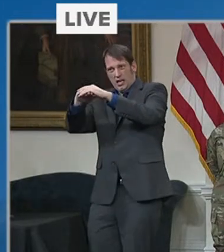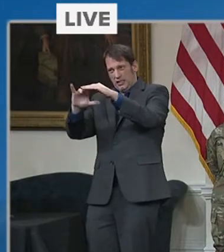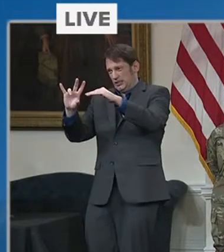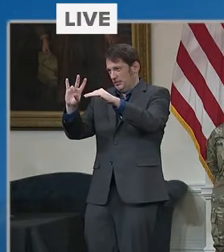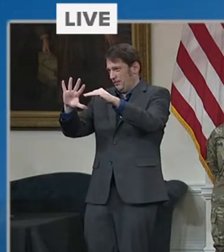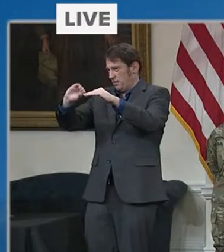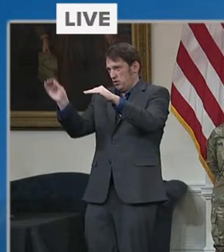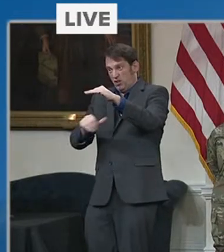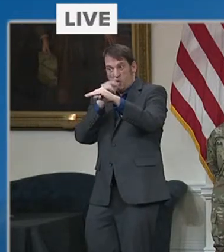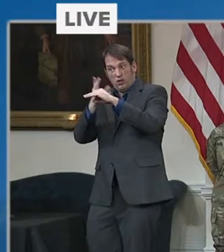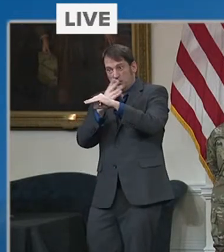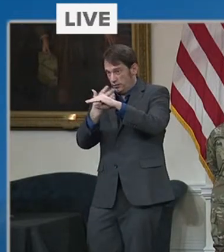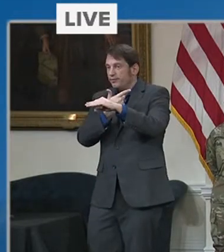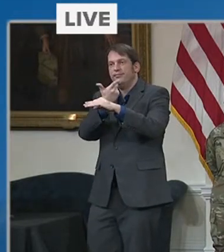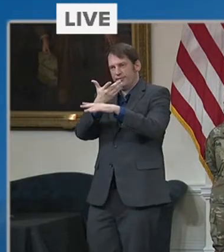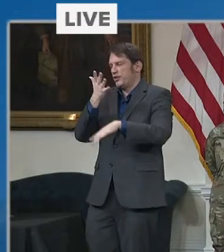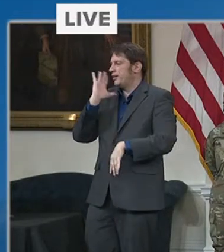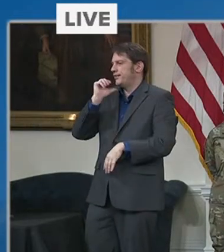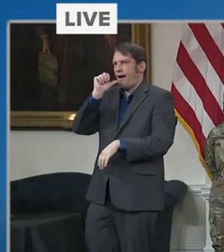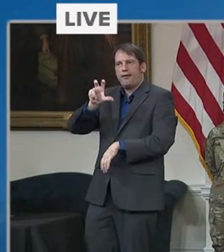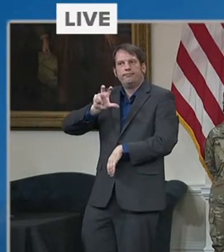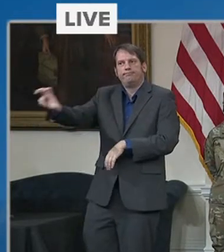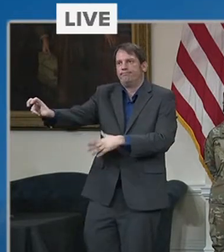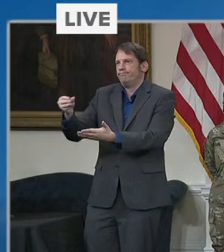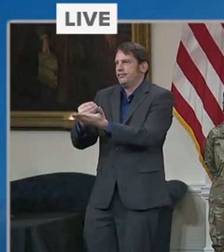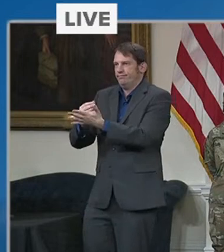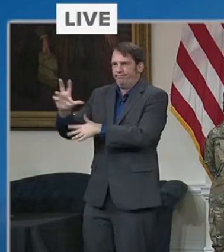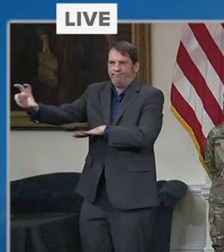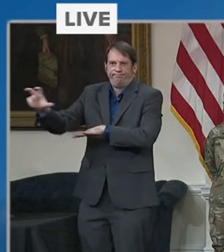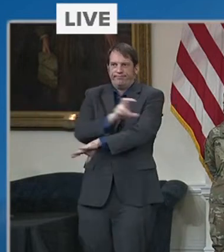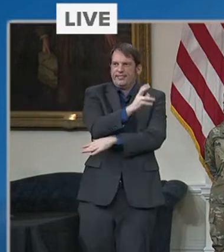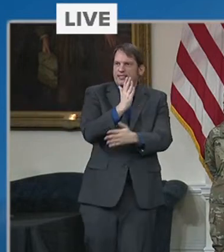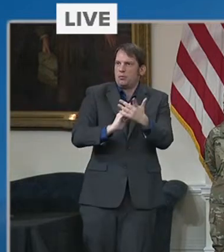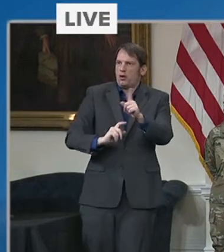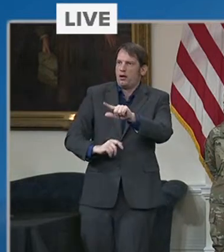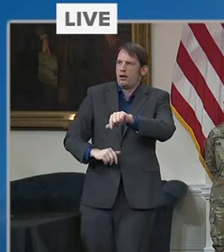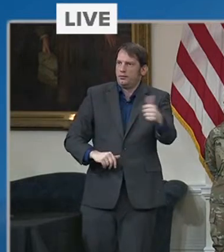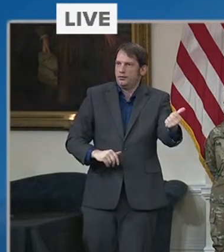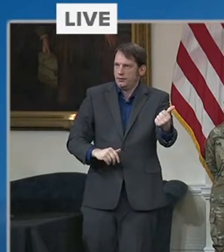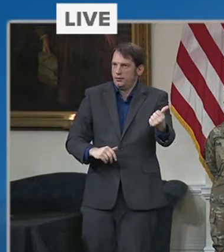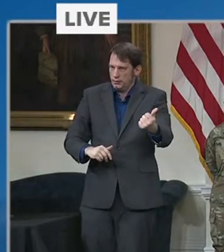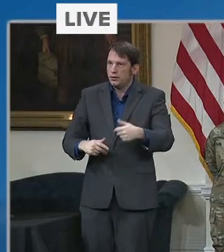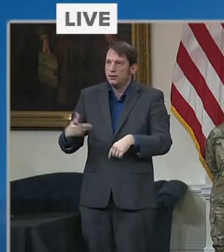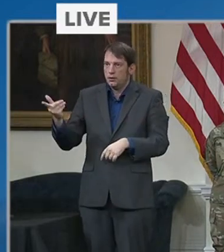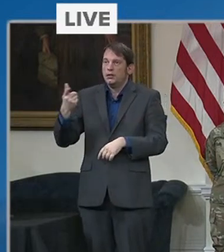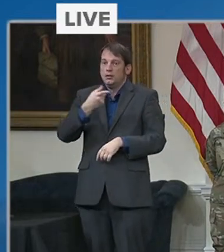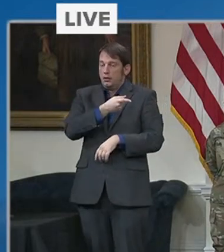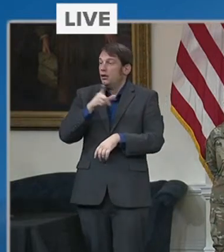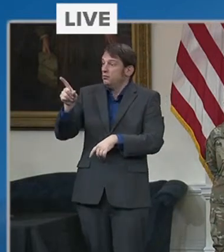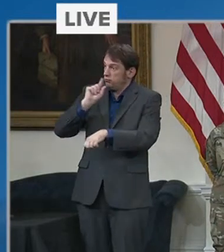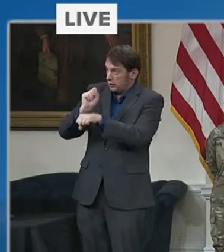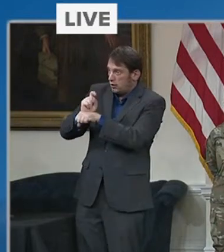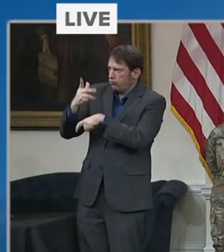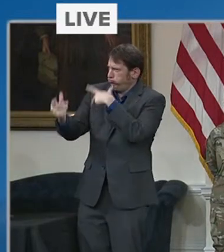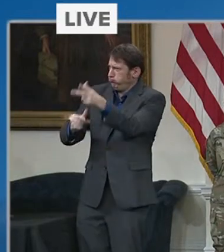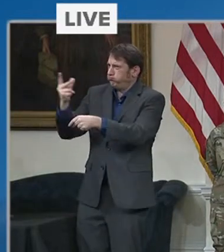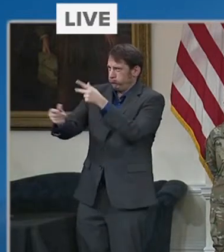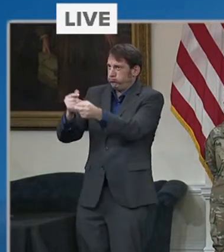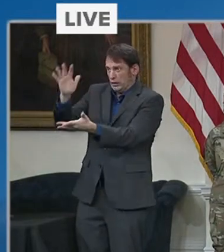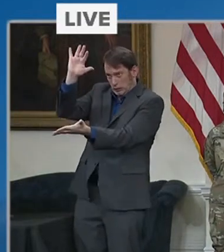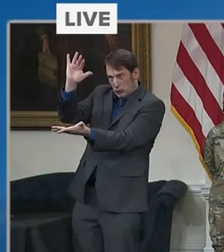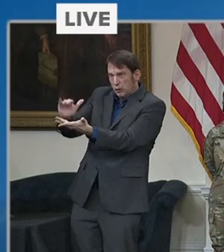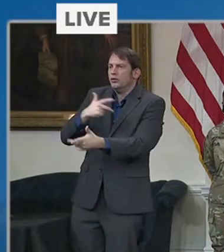receive allocations until they demonstrate that they can pick up the pace. Last week, we directed hospitals,